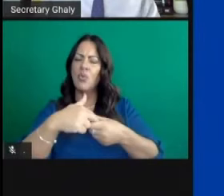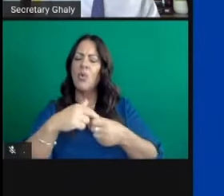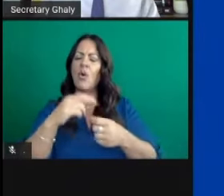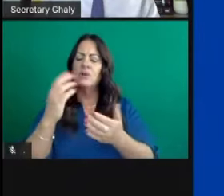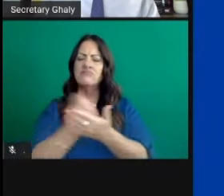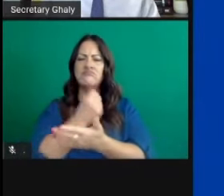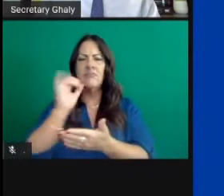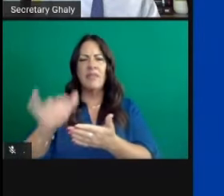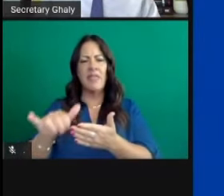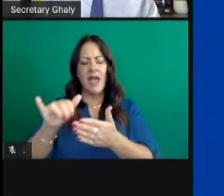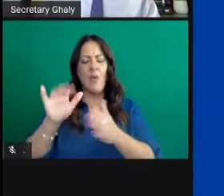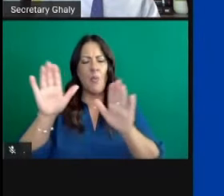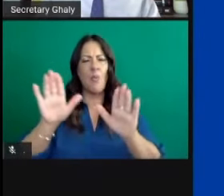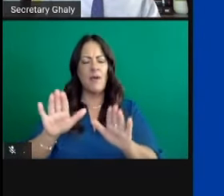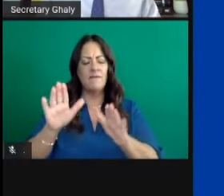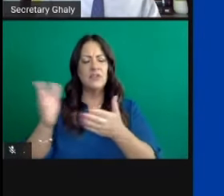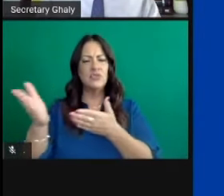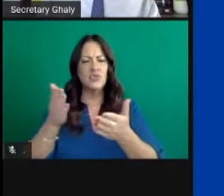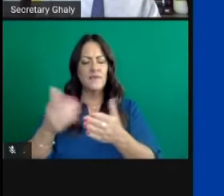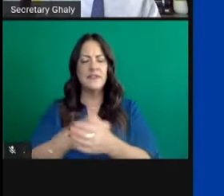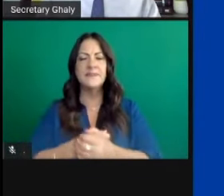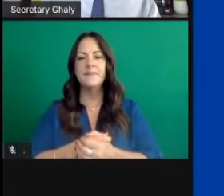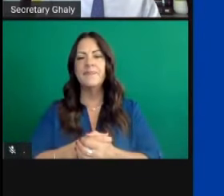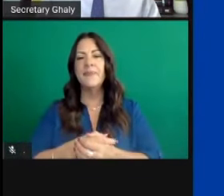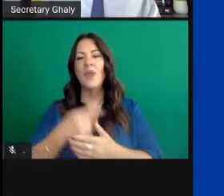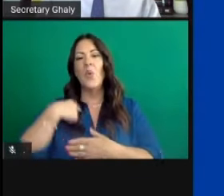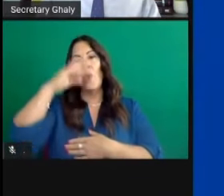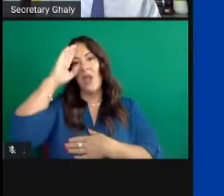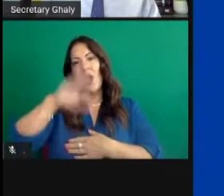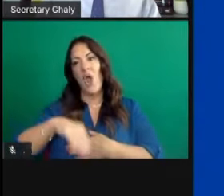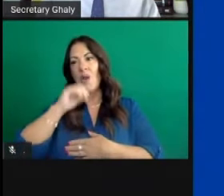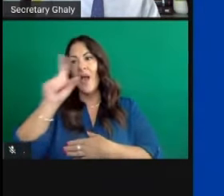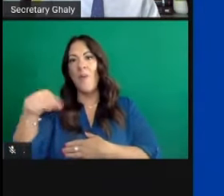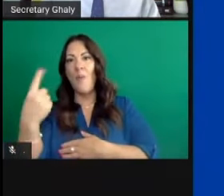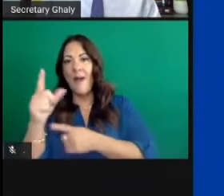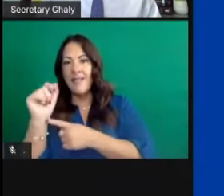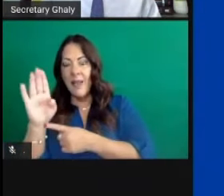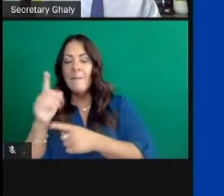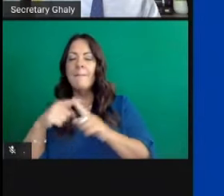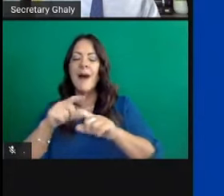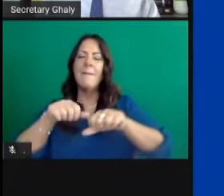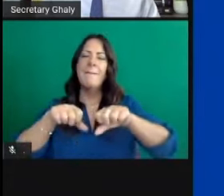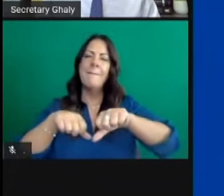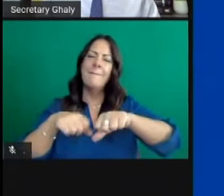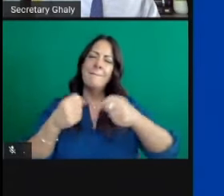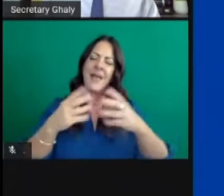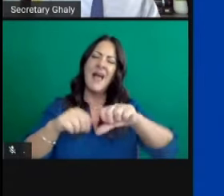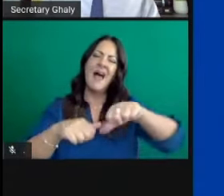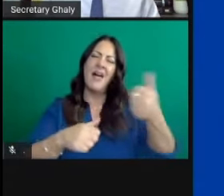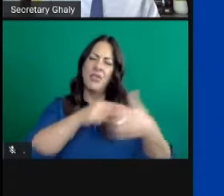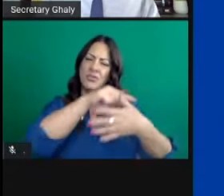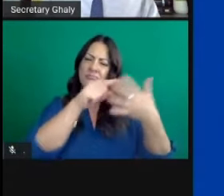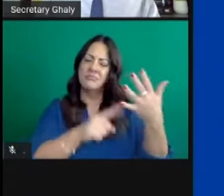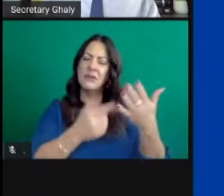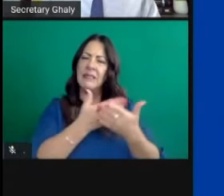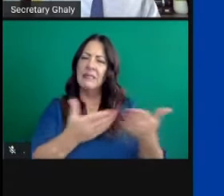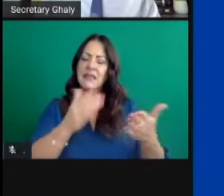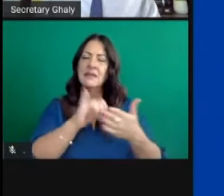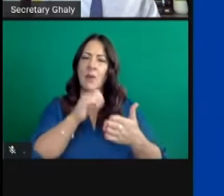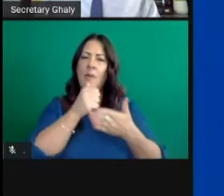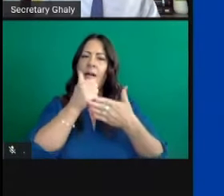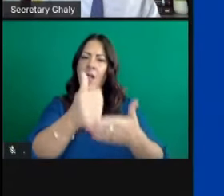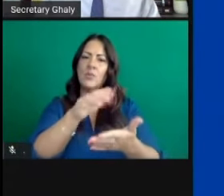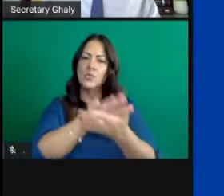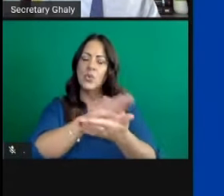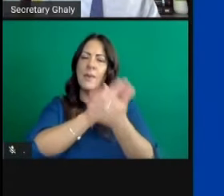many tools that help us bring students back in a safe way, and testing is one of them, but we